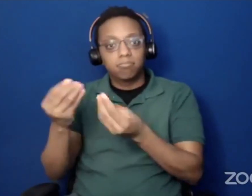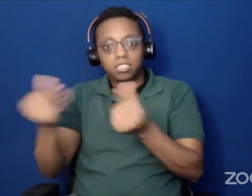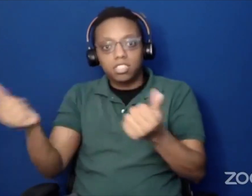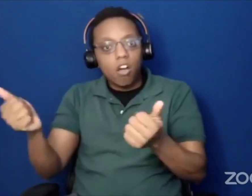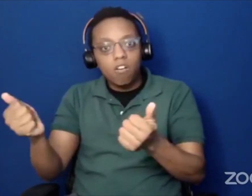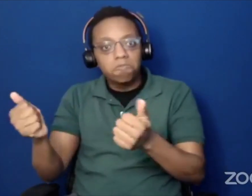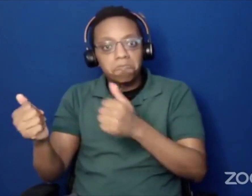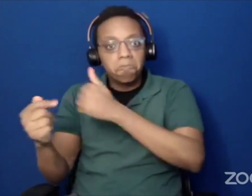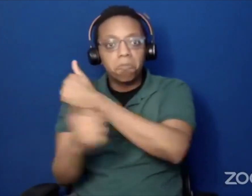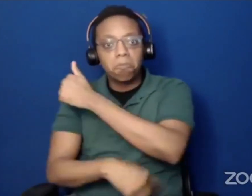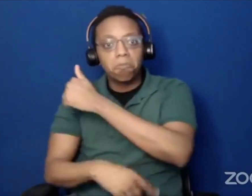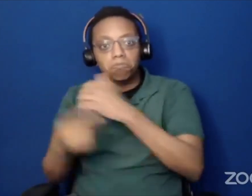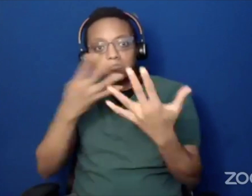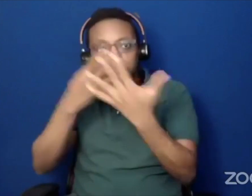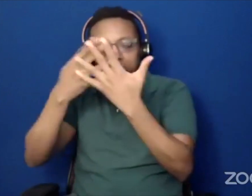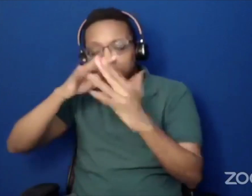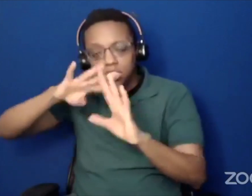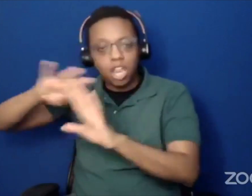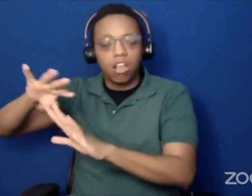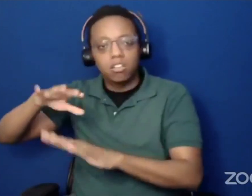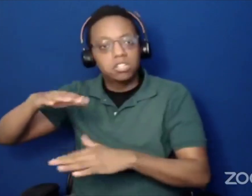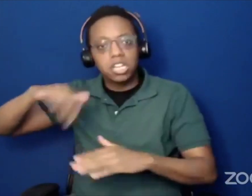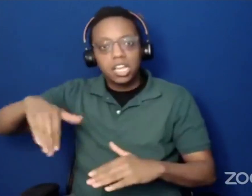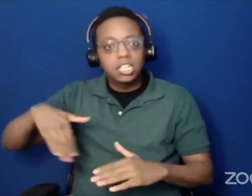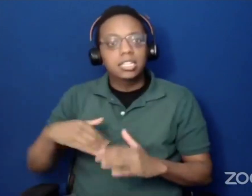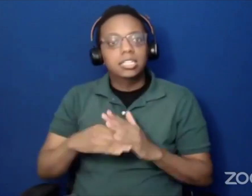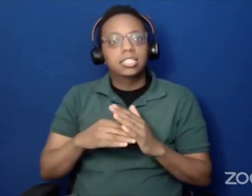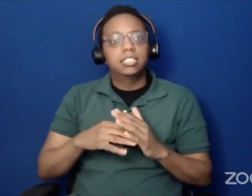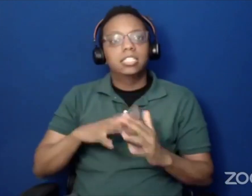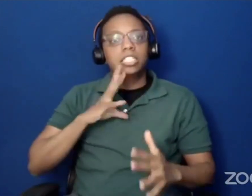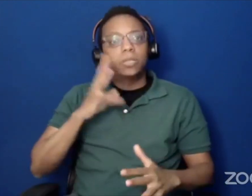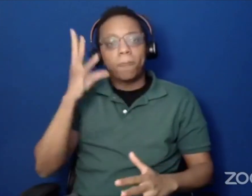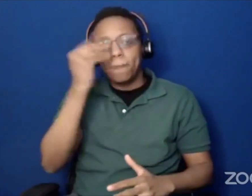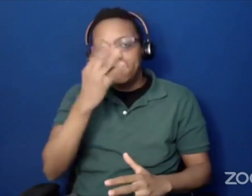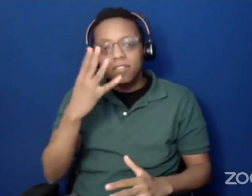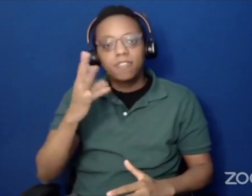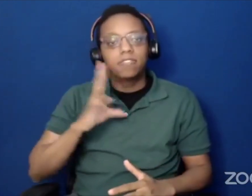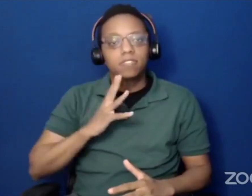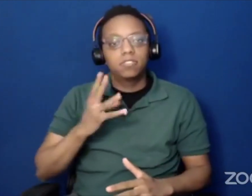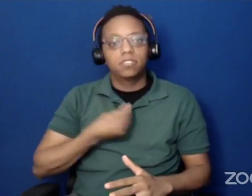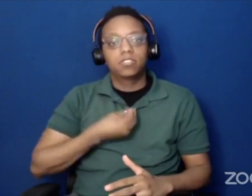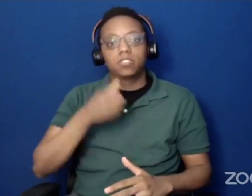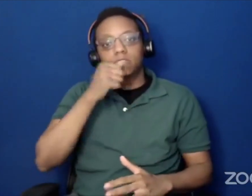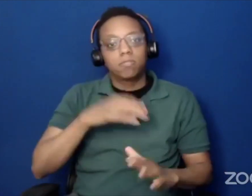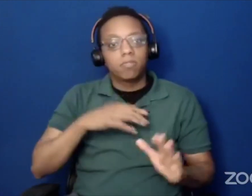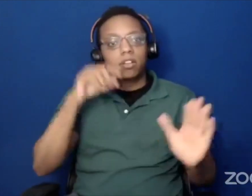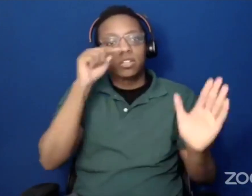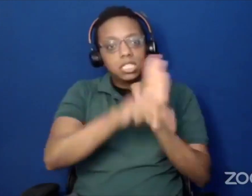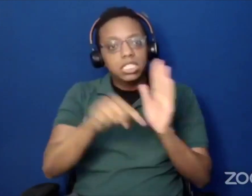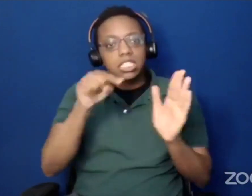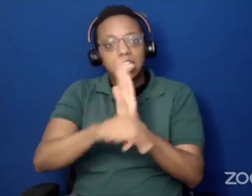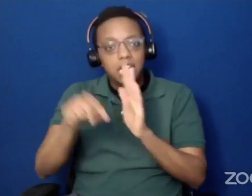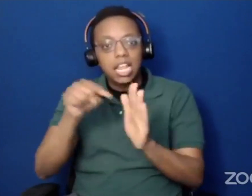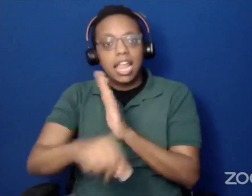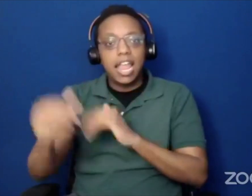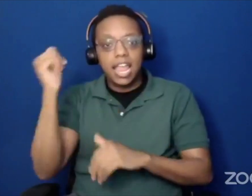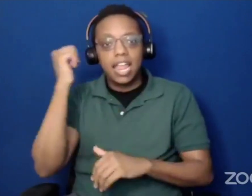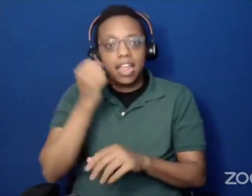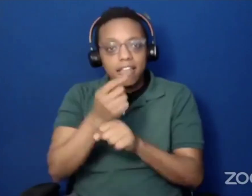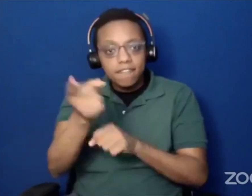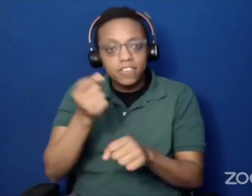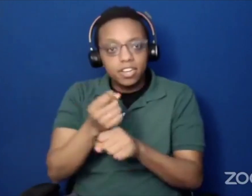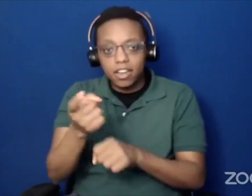being murdered year after year after year, and nothing is being done about it. It sends a strong message to the public